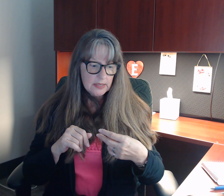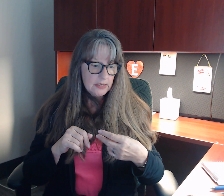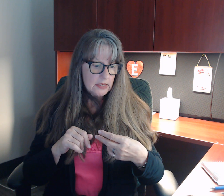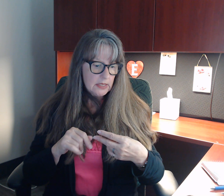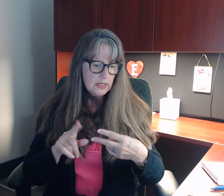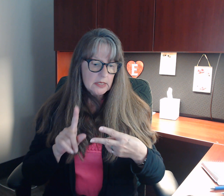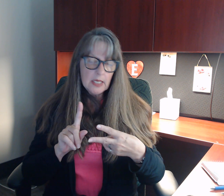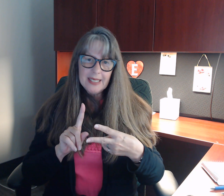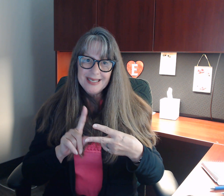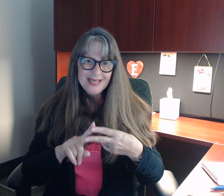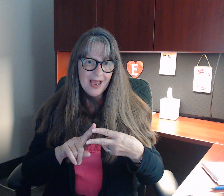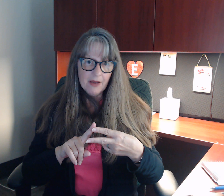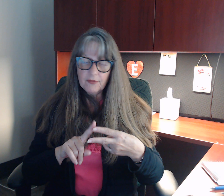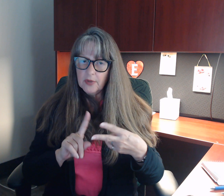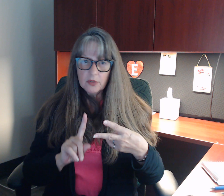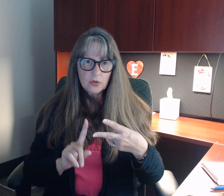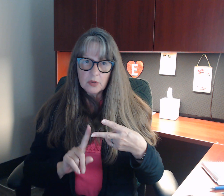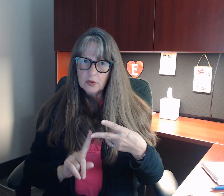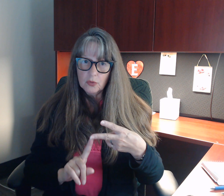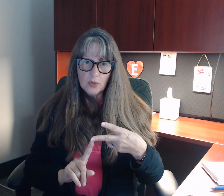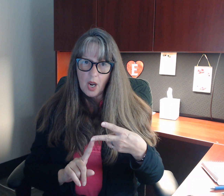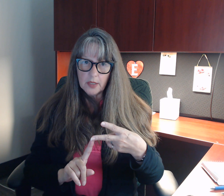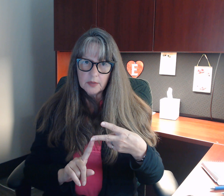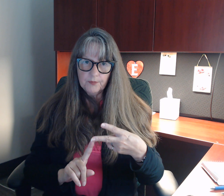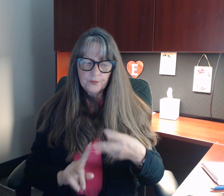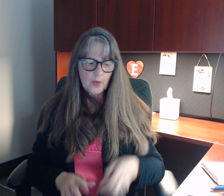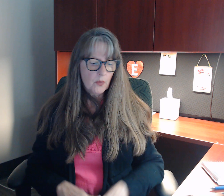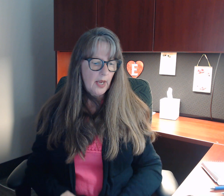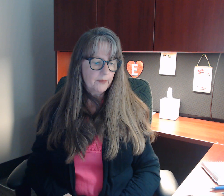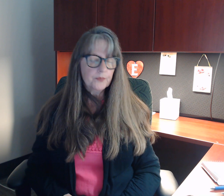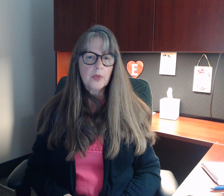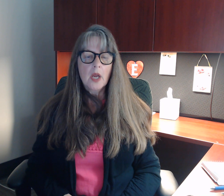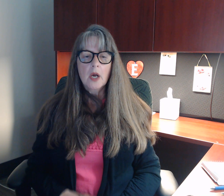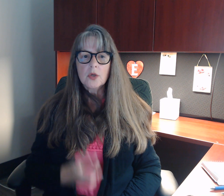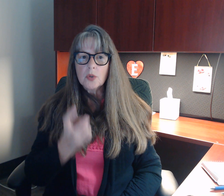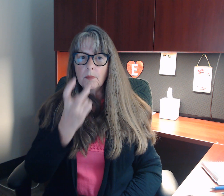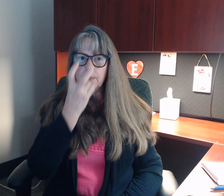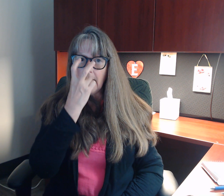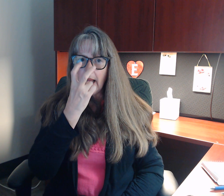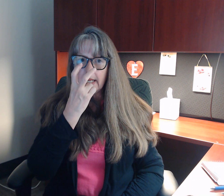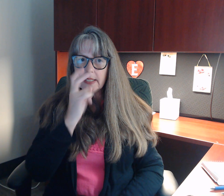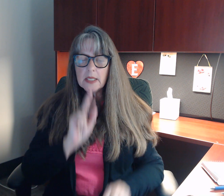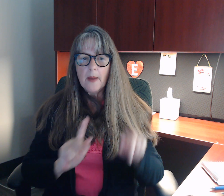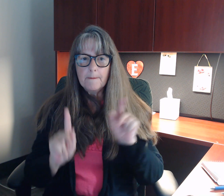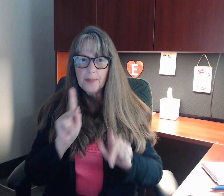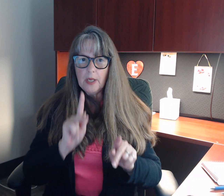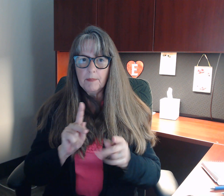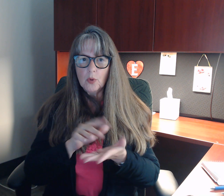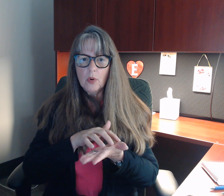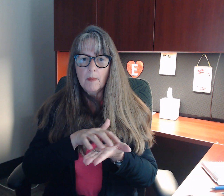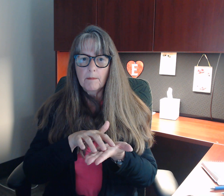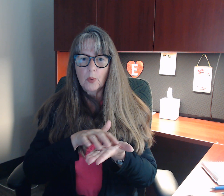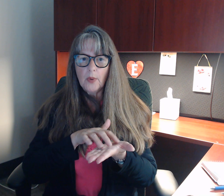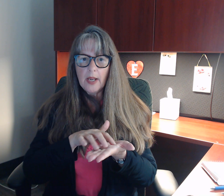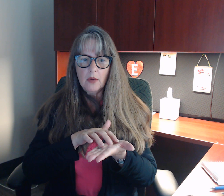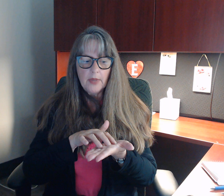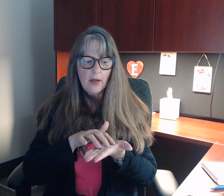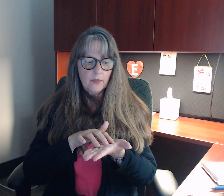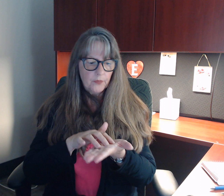sentence is deaf, do not. Okay, so blind people, Braille. Now, this